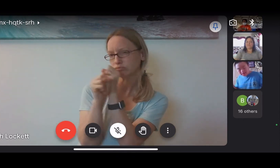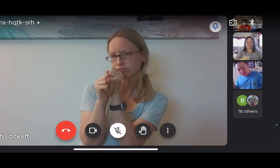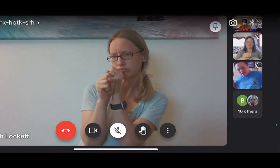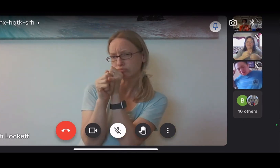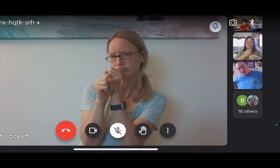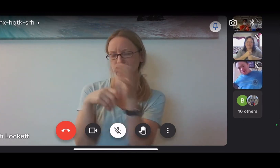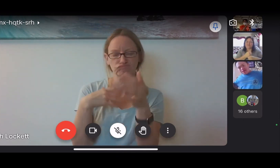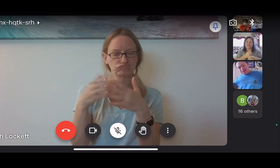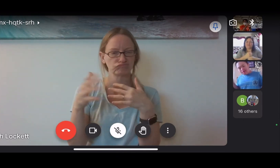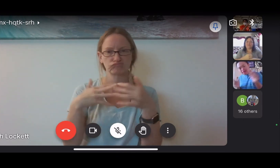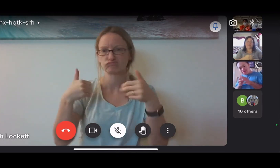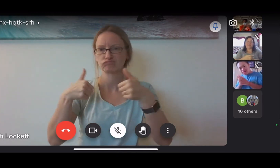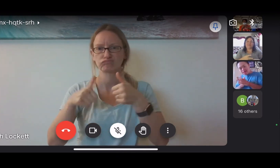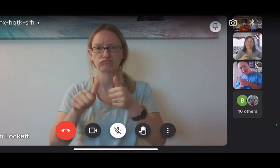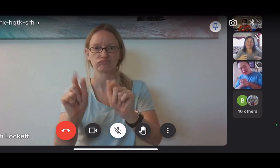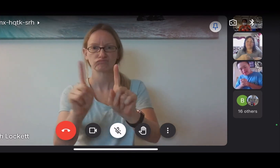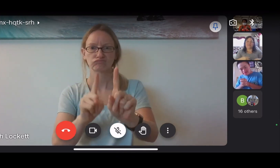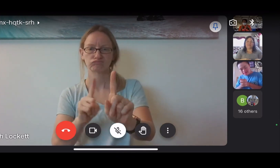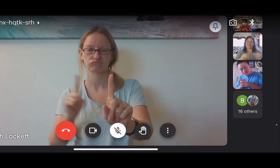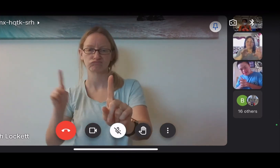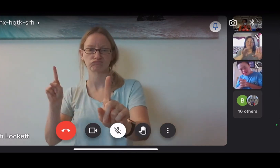how hard I try.